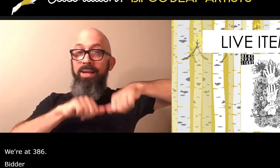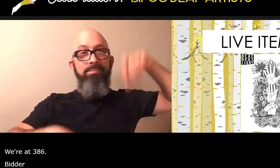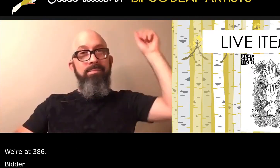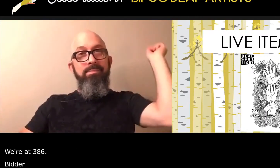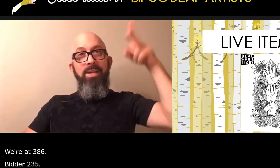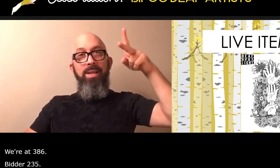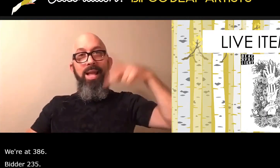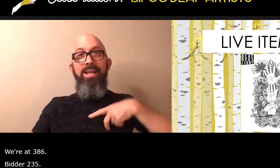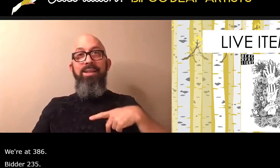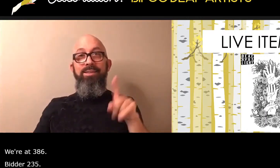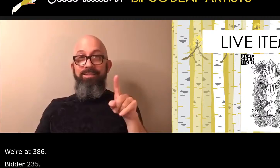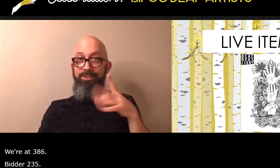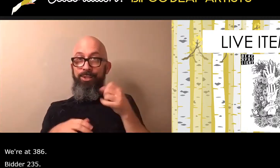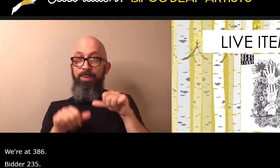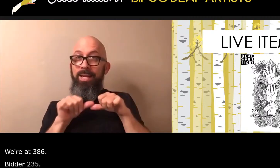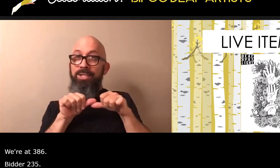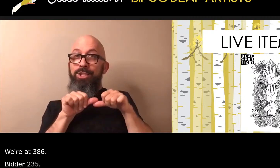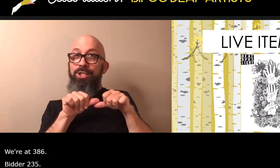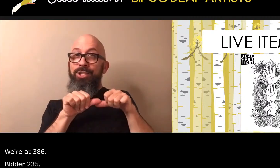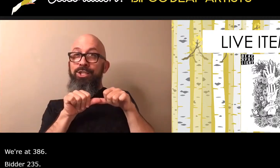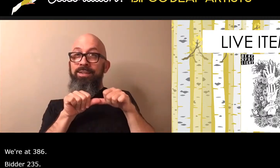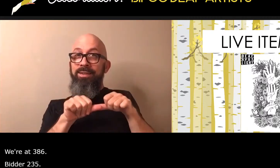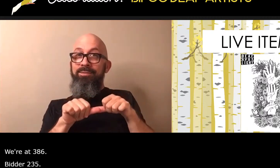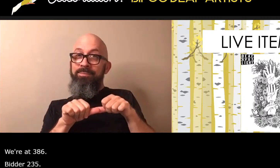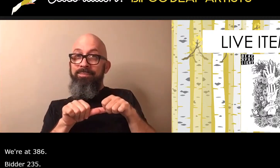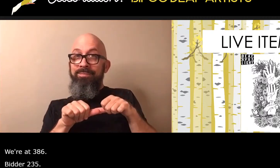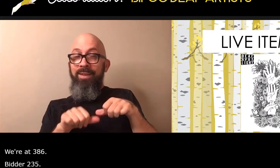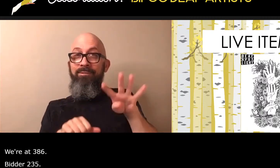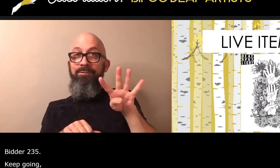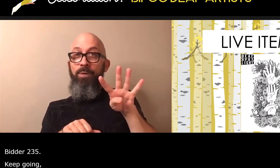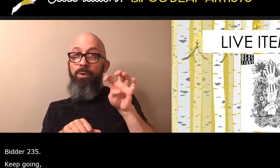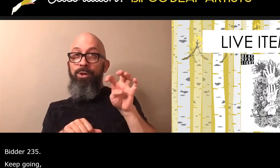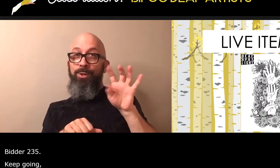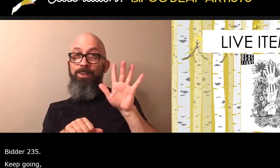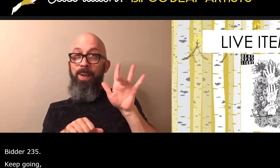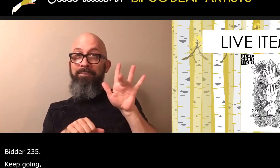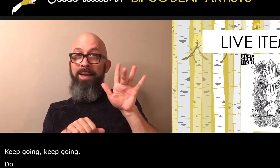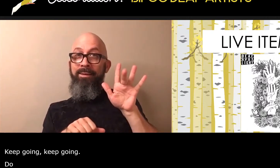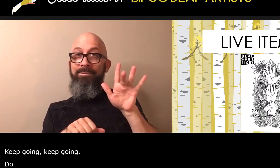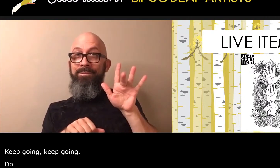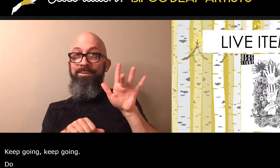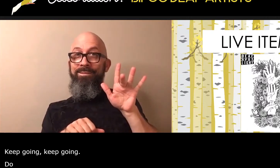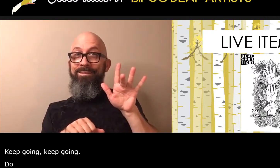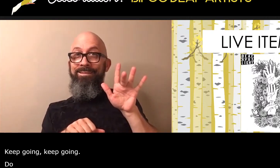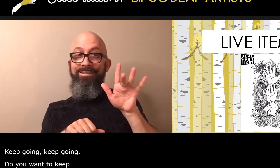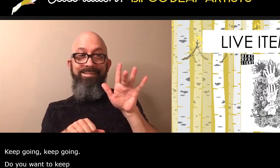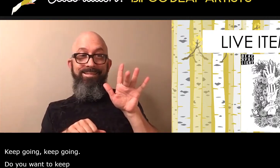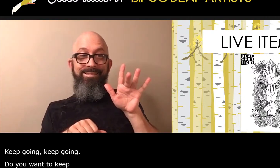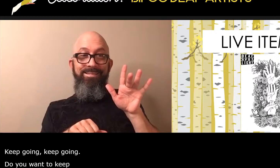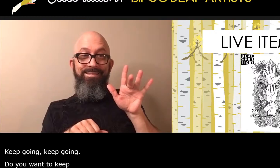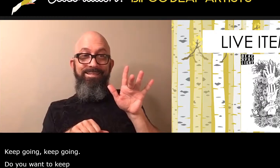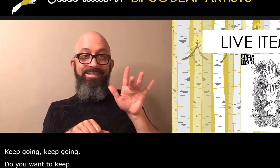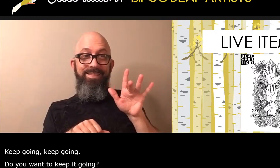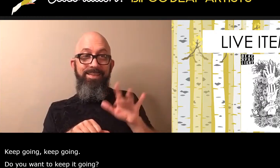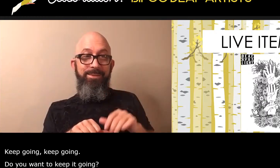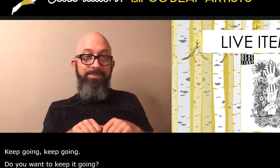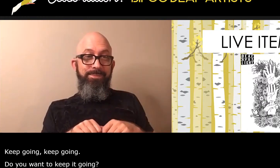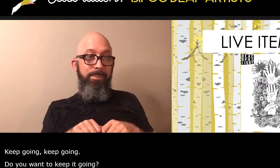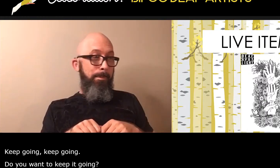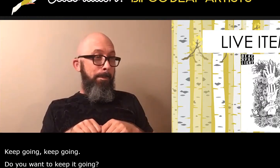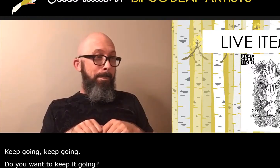Keep going, keep going. Do you want to keep it going? We're at 400. Do you want to make